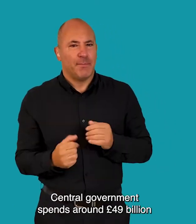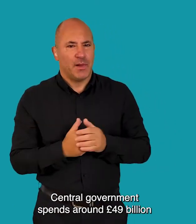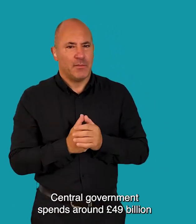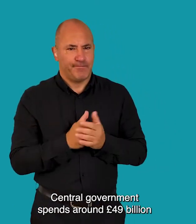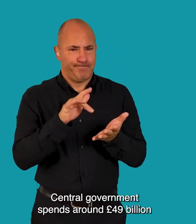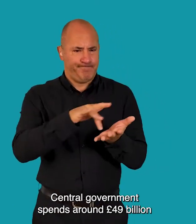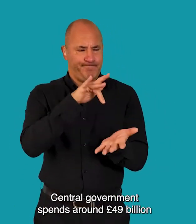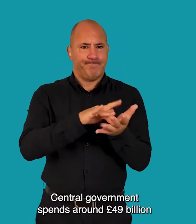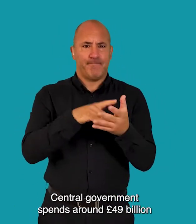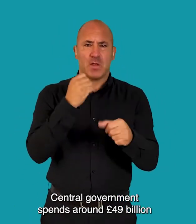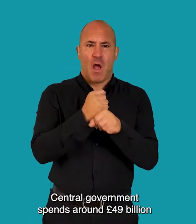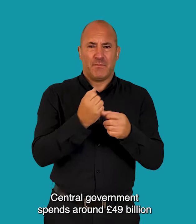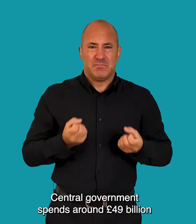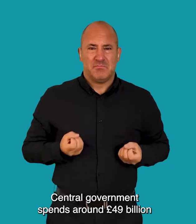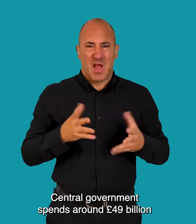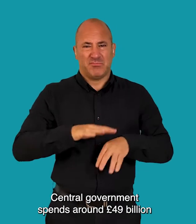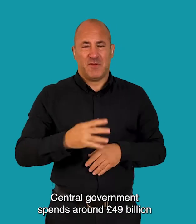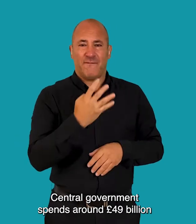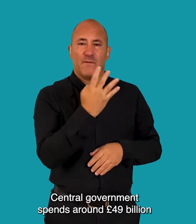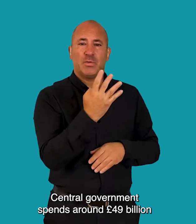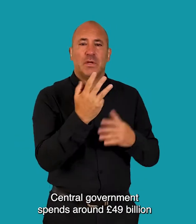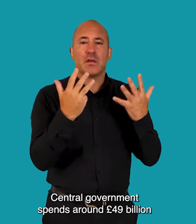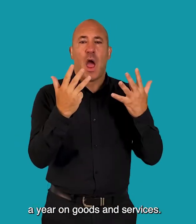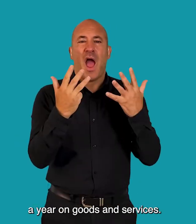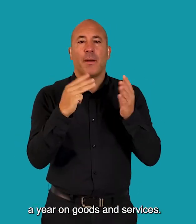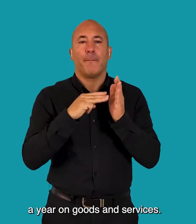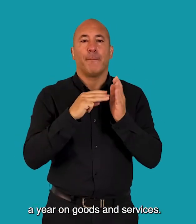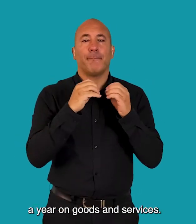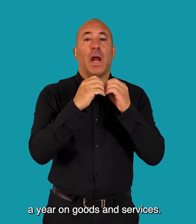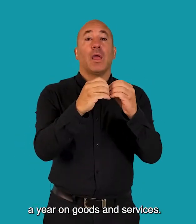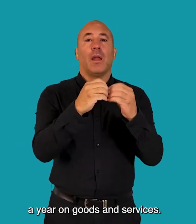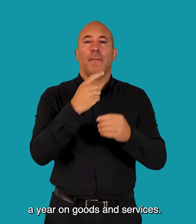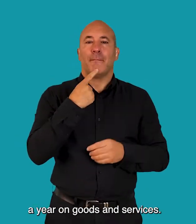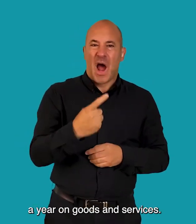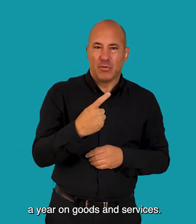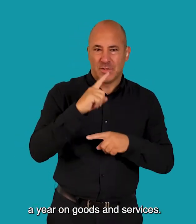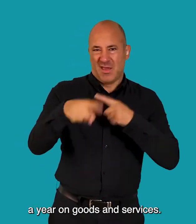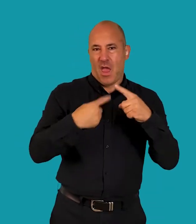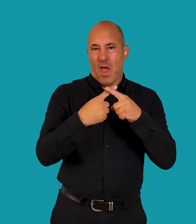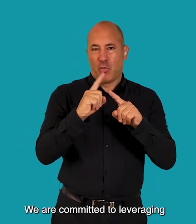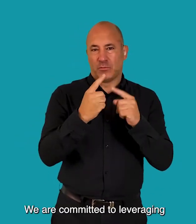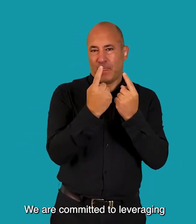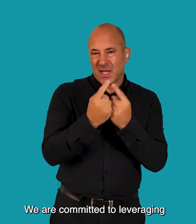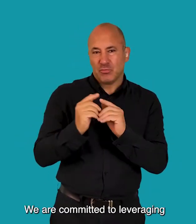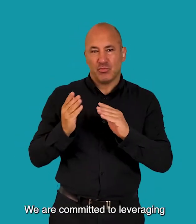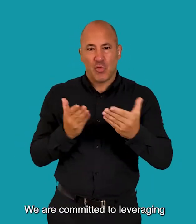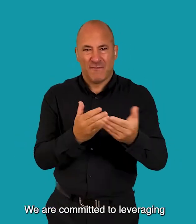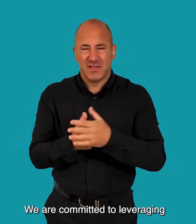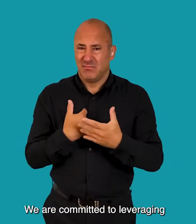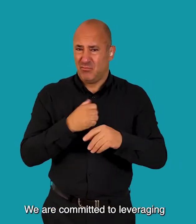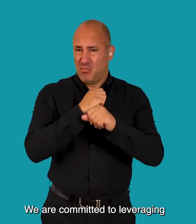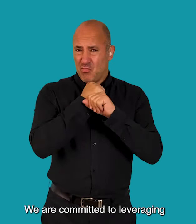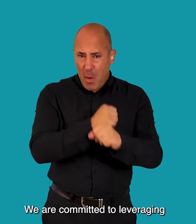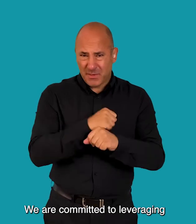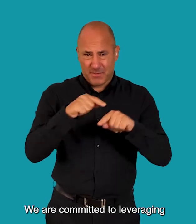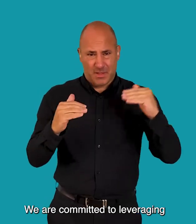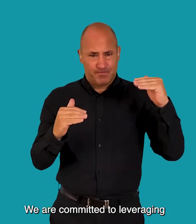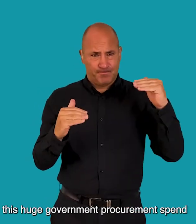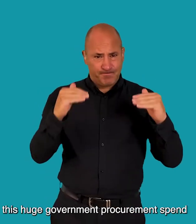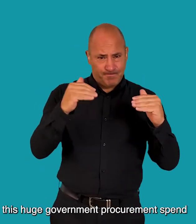government spends around £49 billion a year on goods and services. We are committed to leveraging this huge government